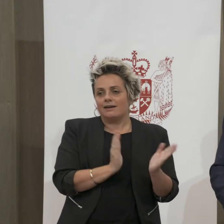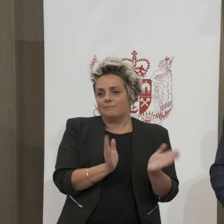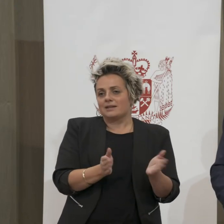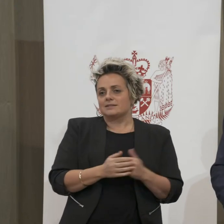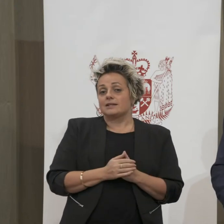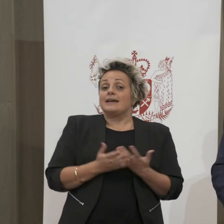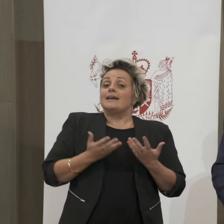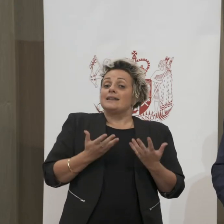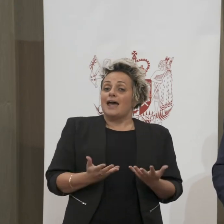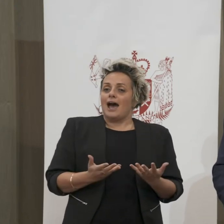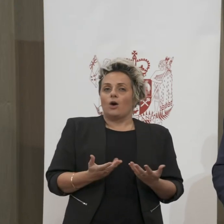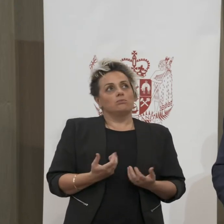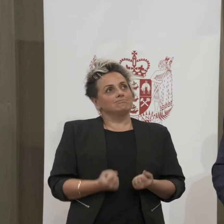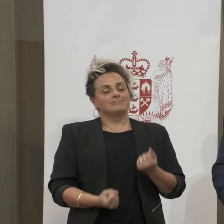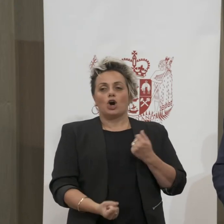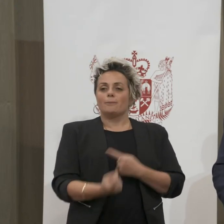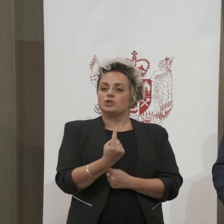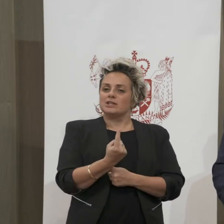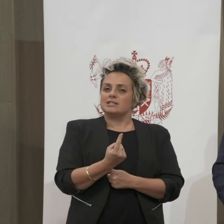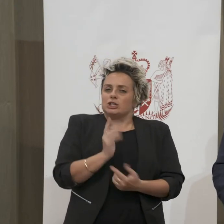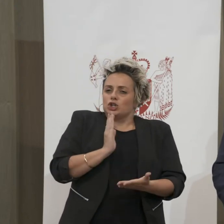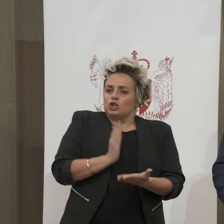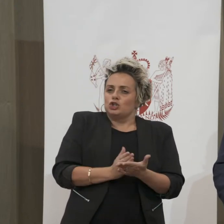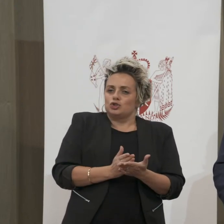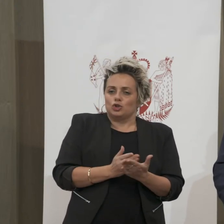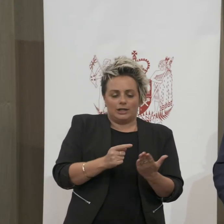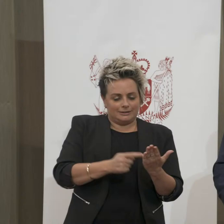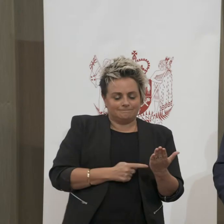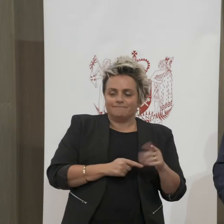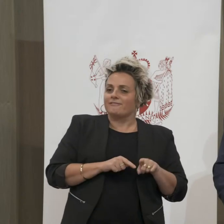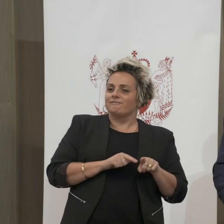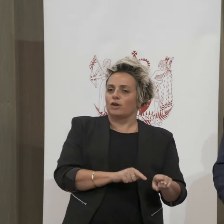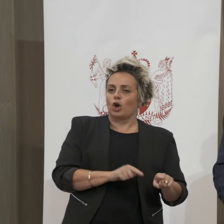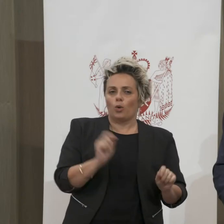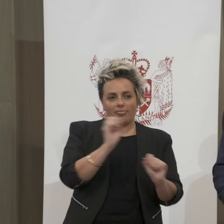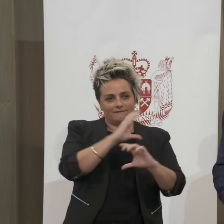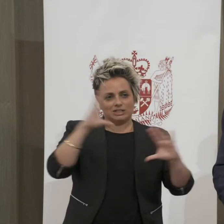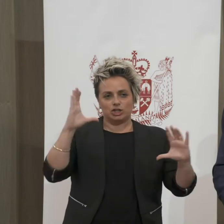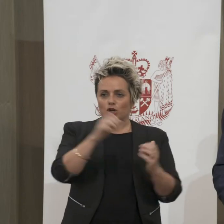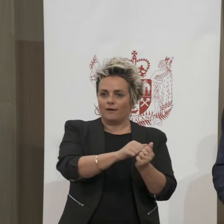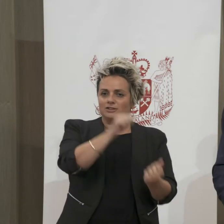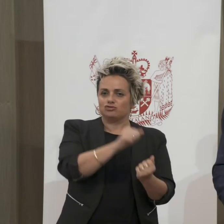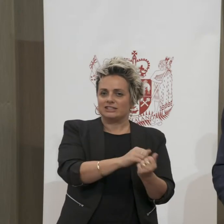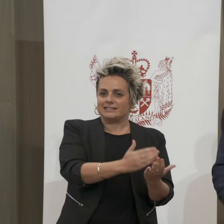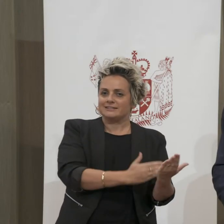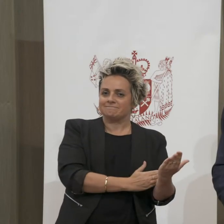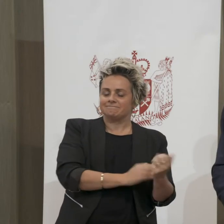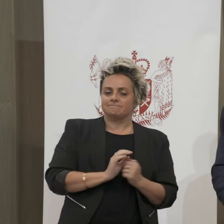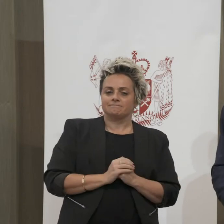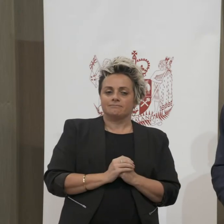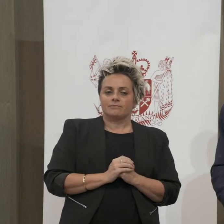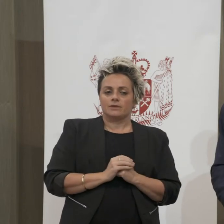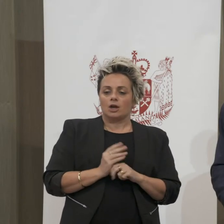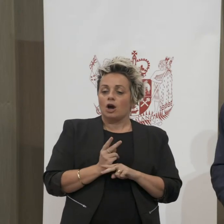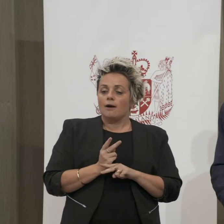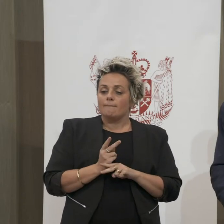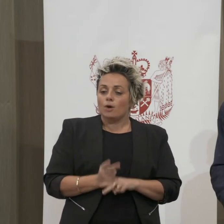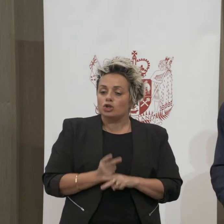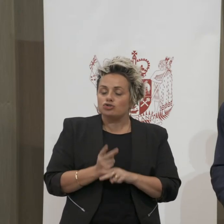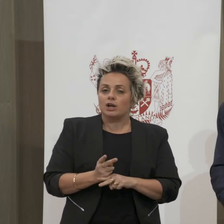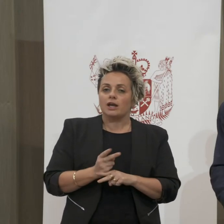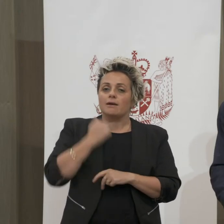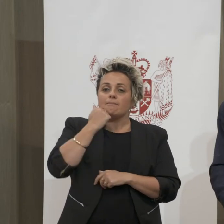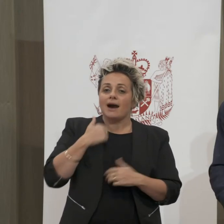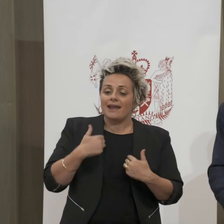Now we have the opportunity to truly live up to the vision of the treaty. As well as monitoring the state of Māori